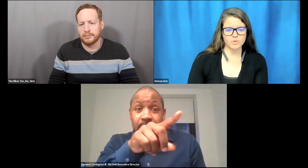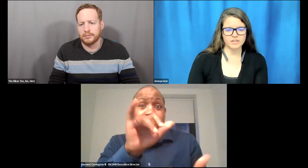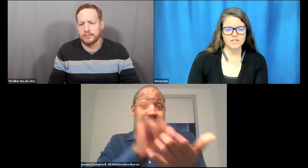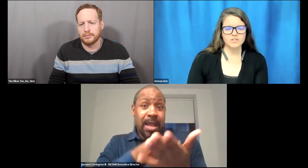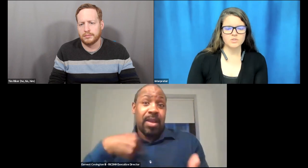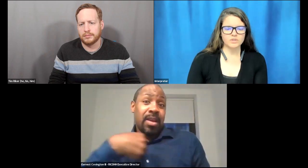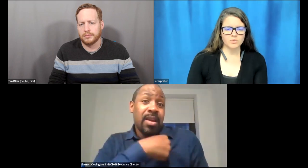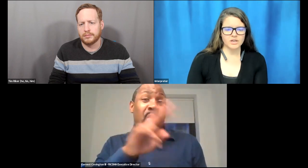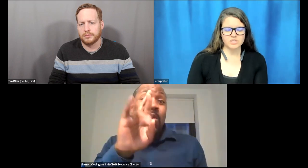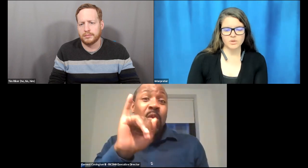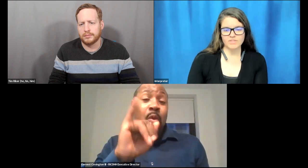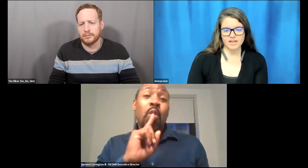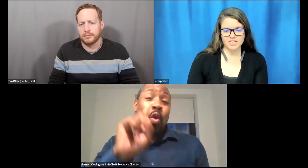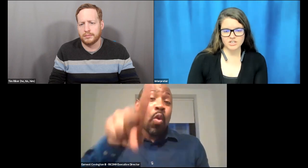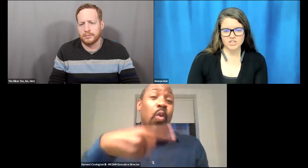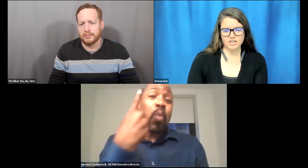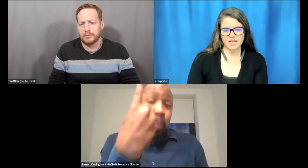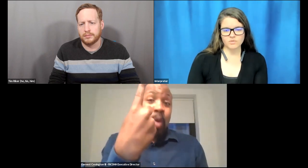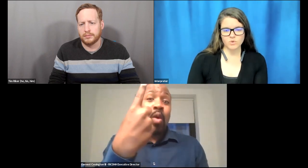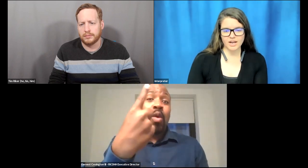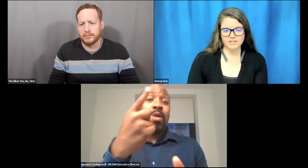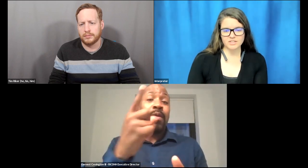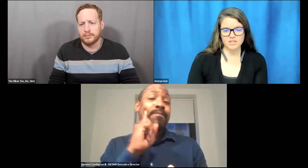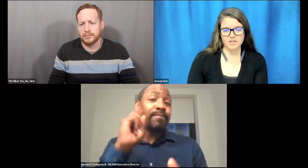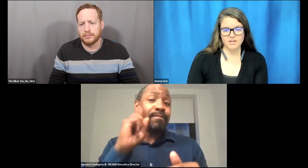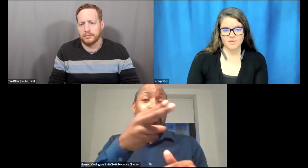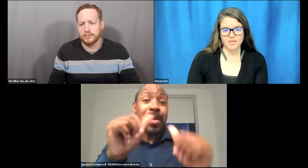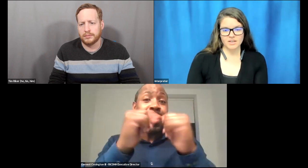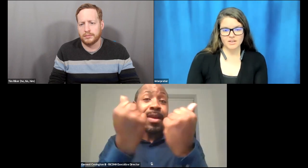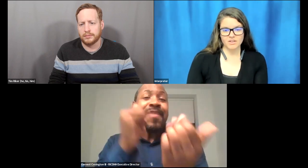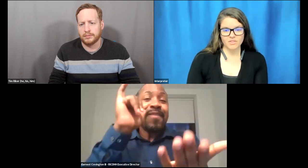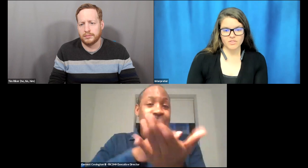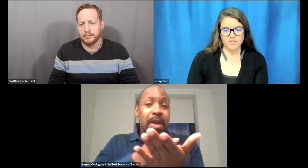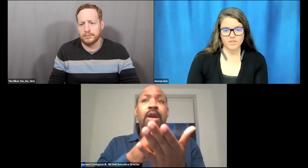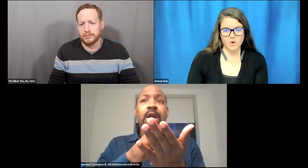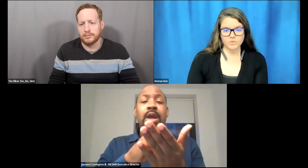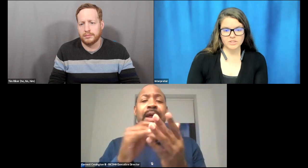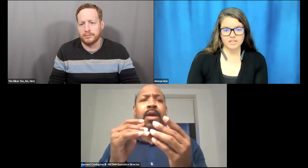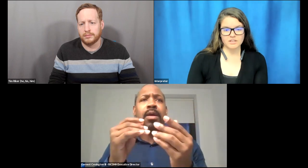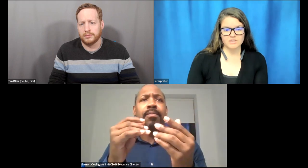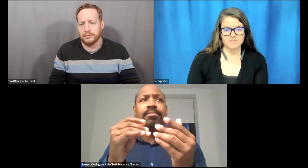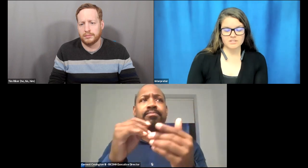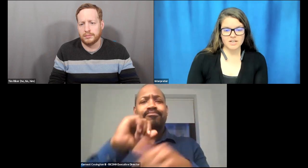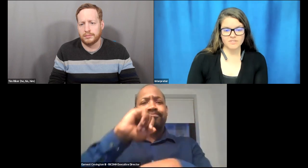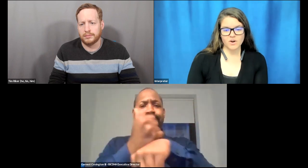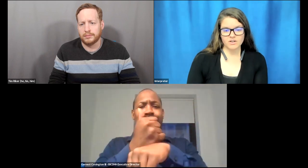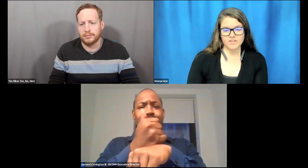well. So really wanting to give that attention, and in Rhode Island, being the only deaf and hard of